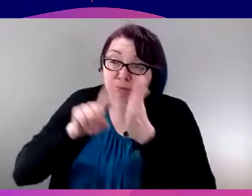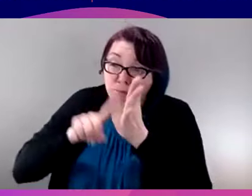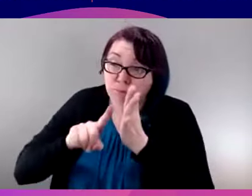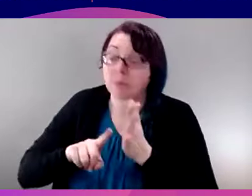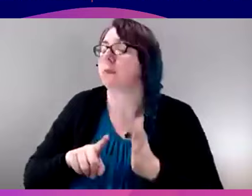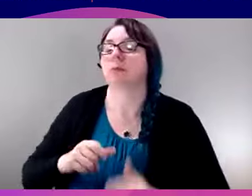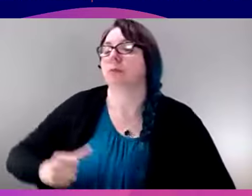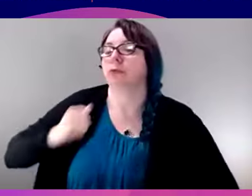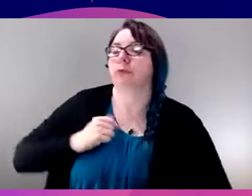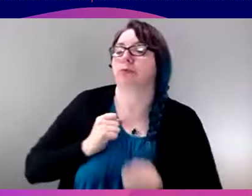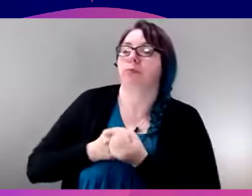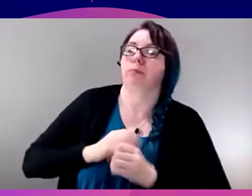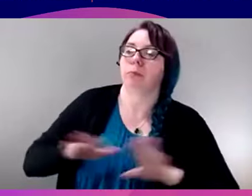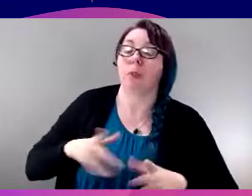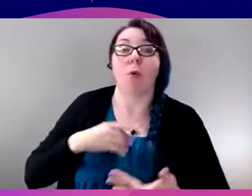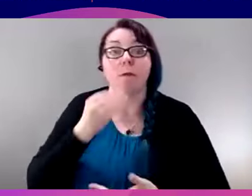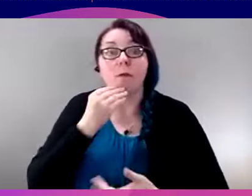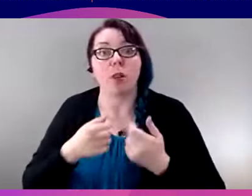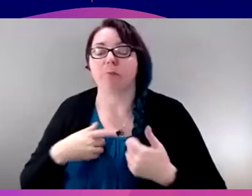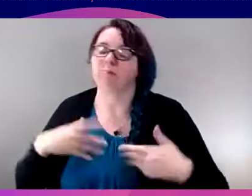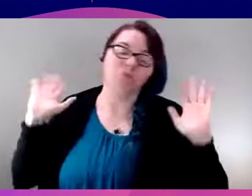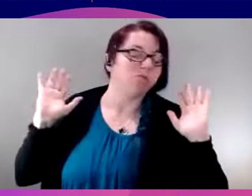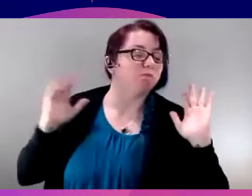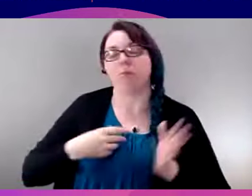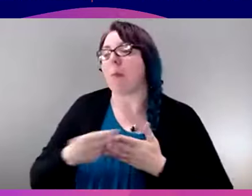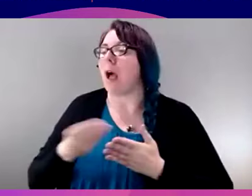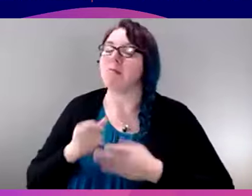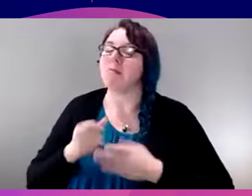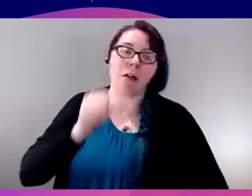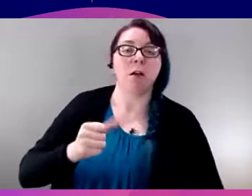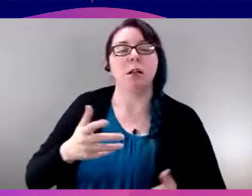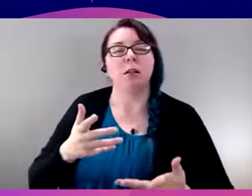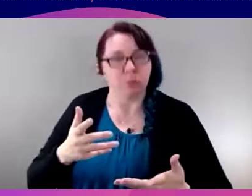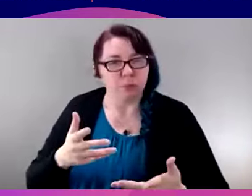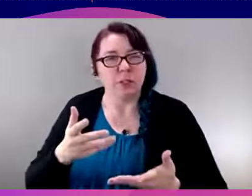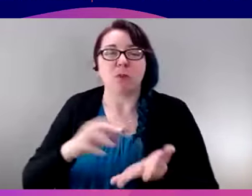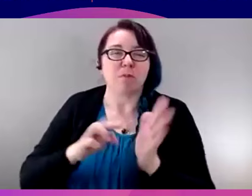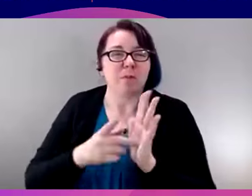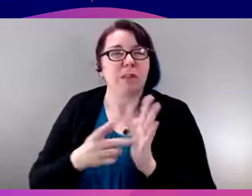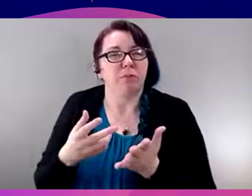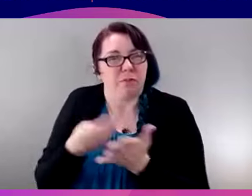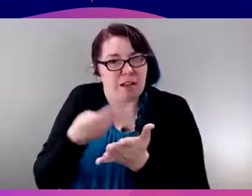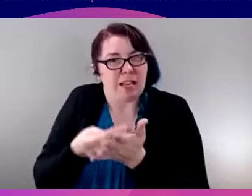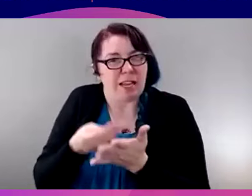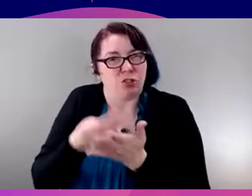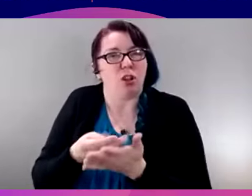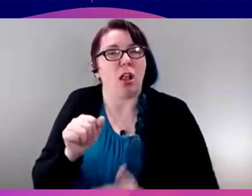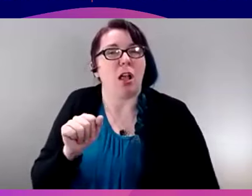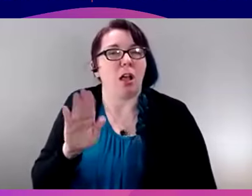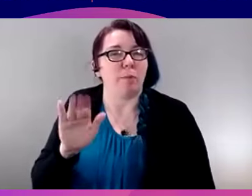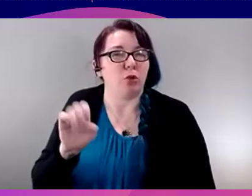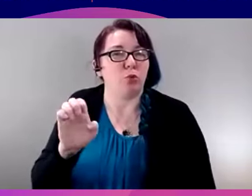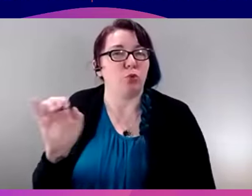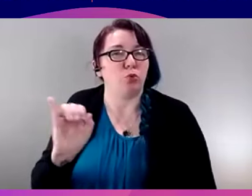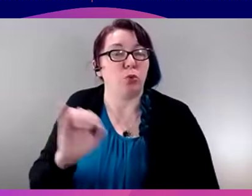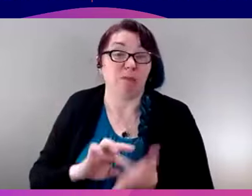for the animal. So there is some complexity there that could include financial abuse, which could be restraining the funds